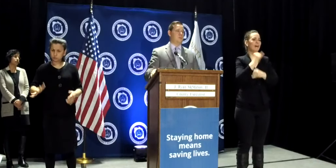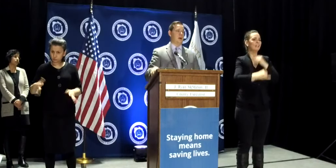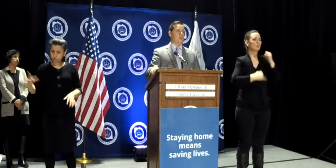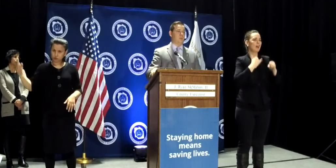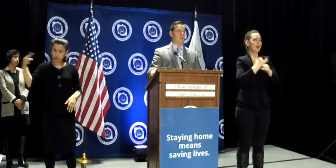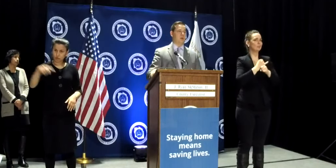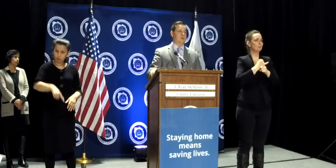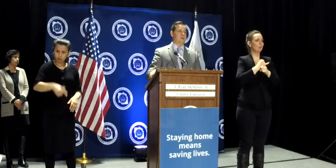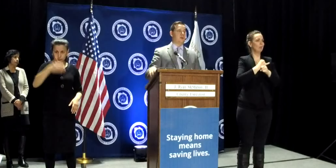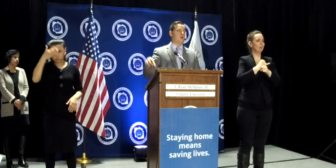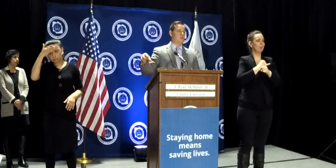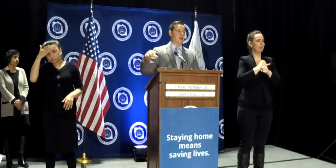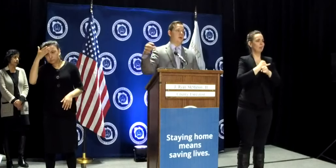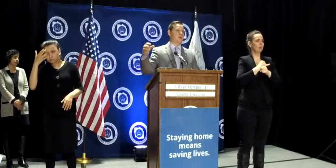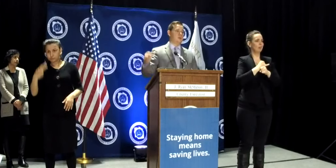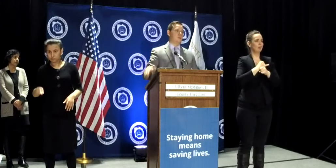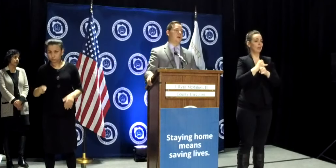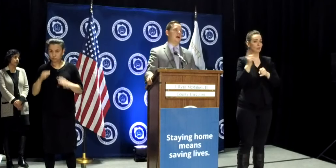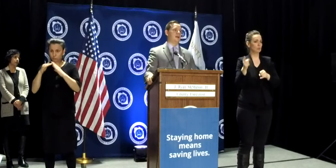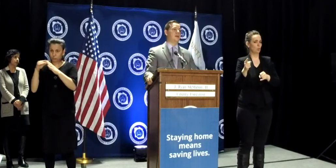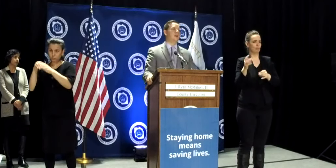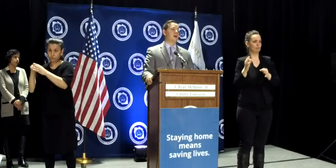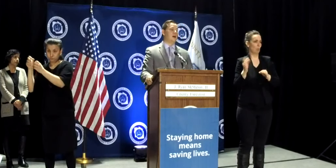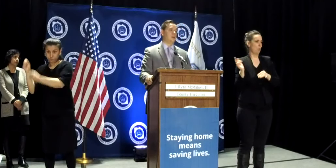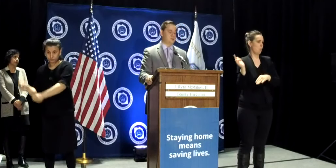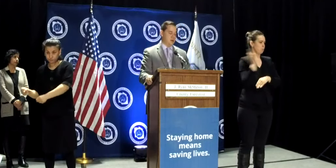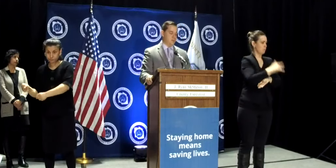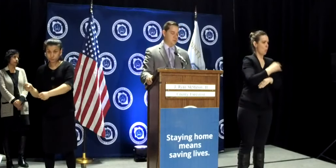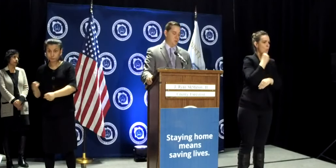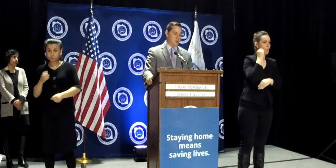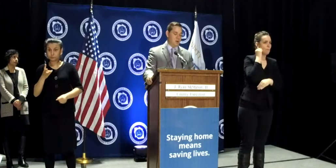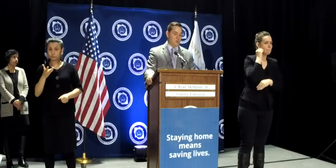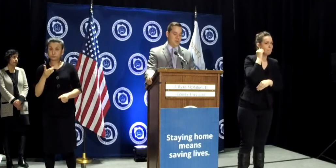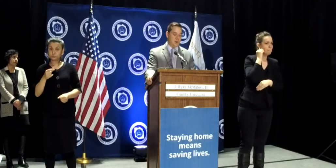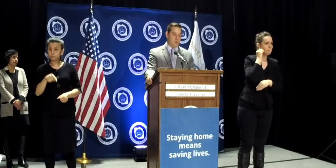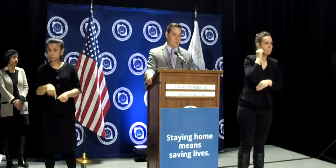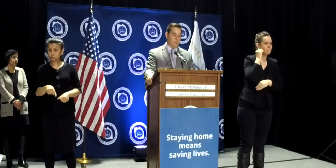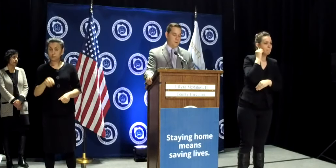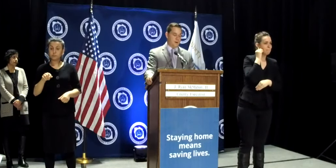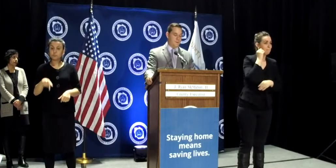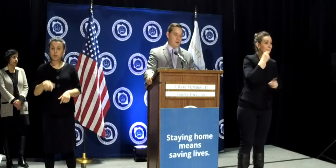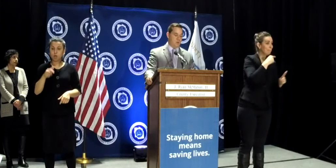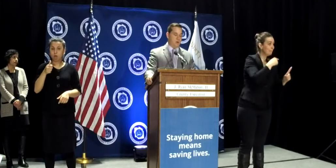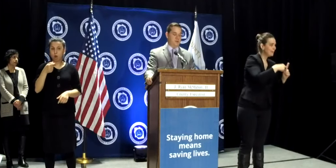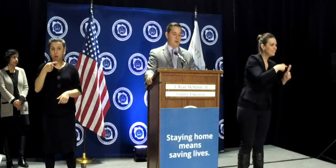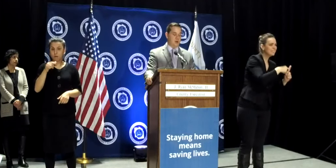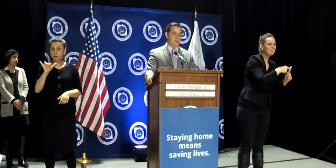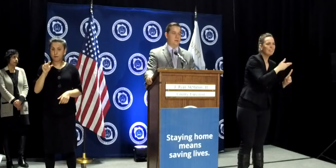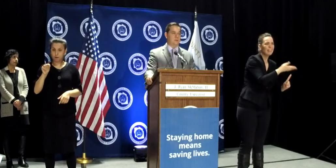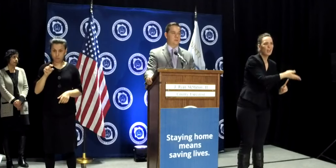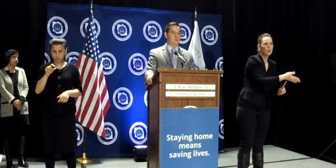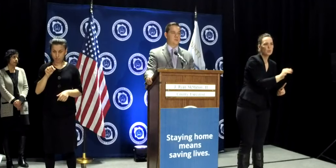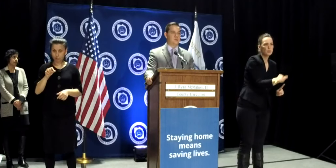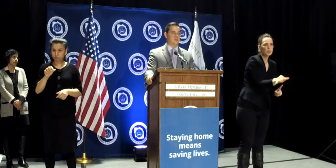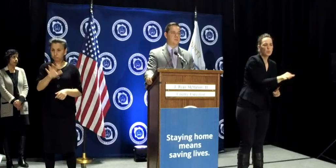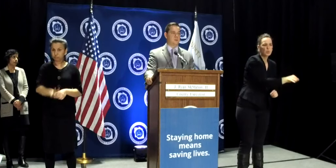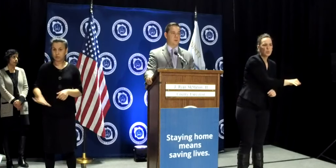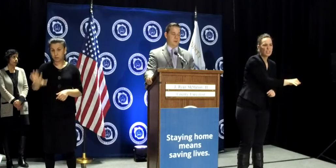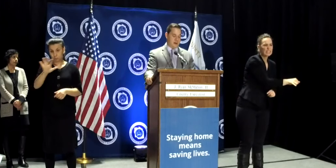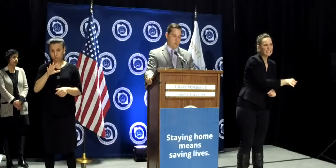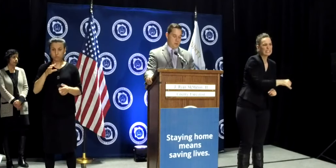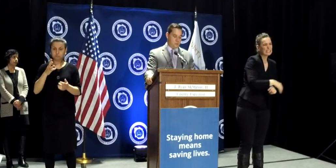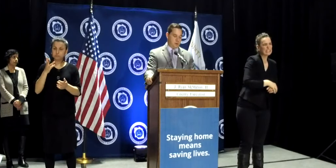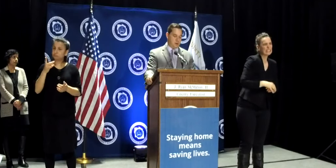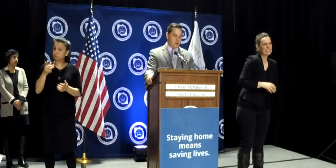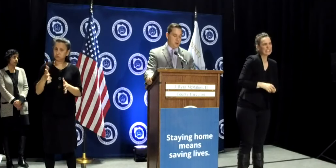and probably reported to their home counties and whatnot, those numbers. But we don't, we wouldn't talk about specific people